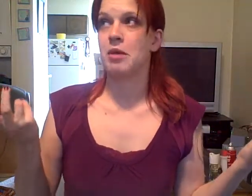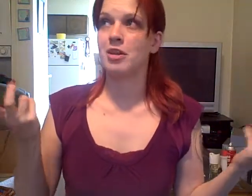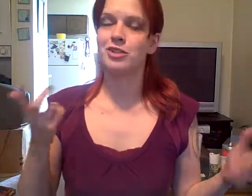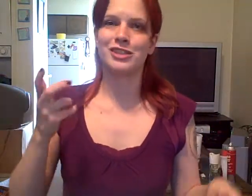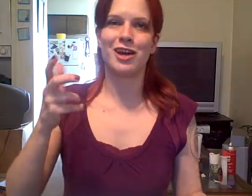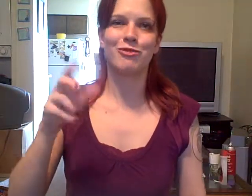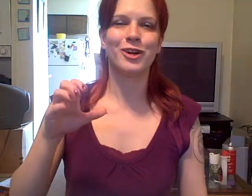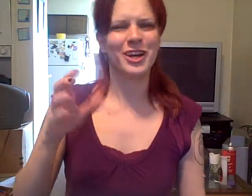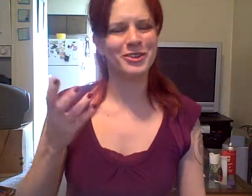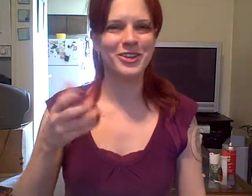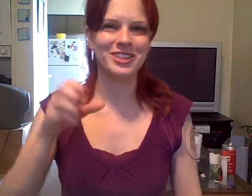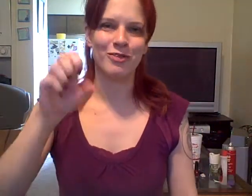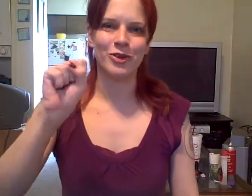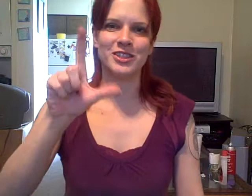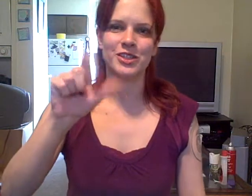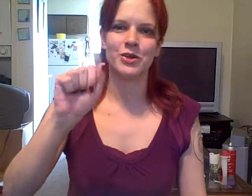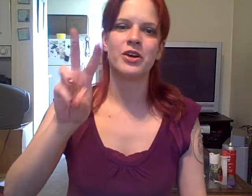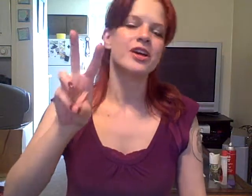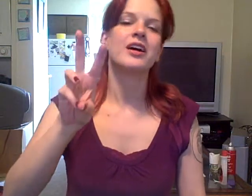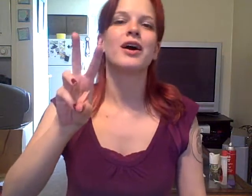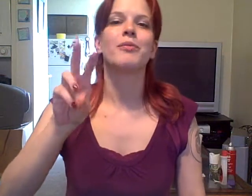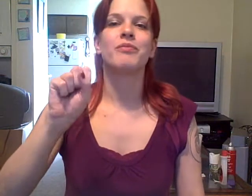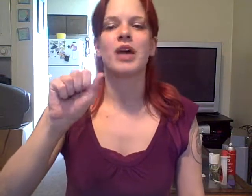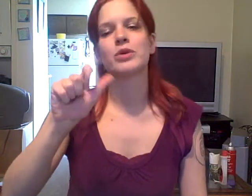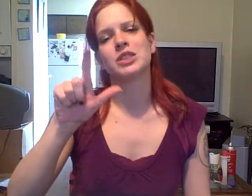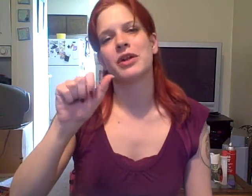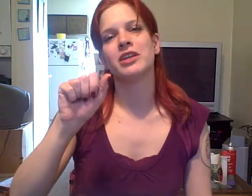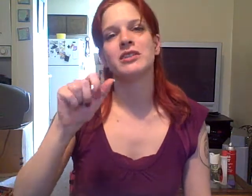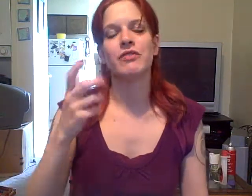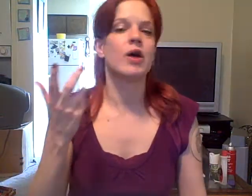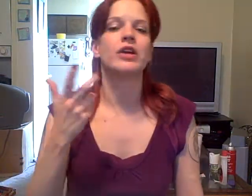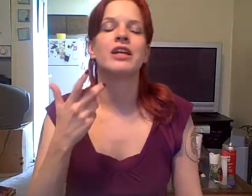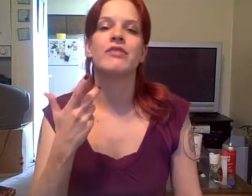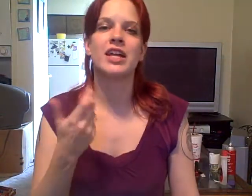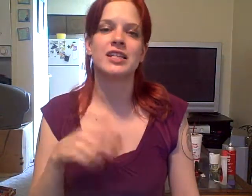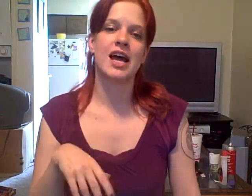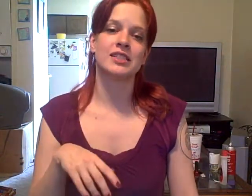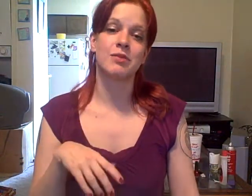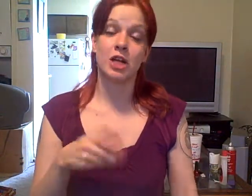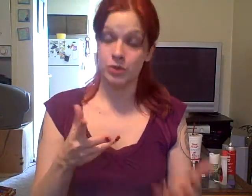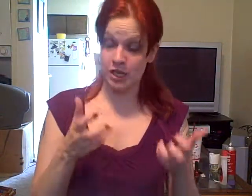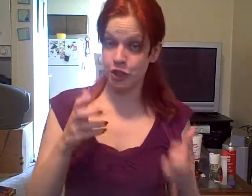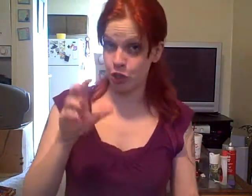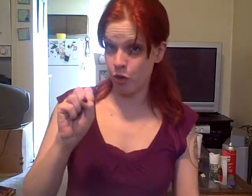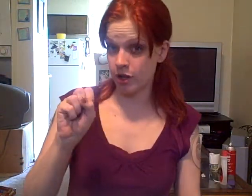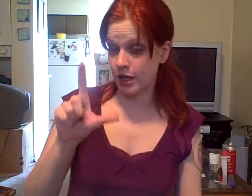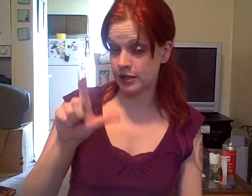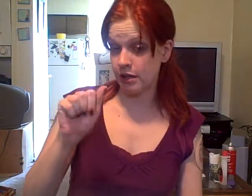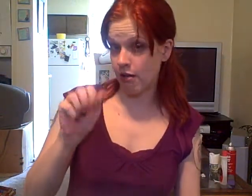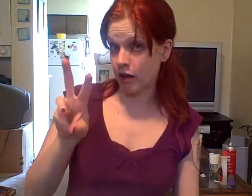Maybe there's a sign for it. I don't know a sign for it. So I would spell it if I needed to ask somebody. I would say, do you want